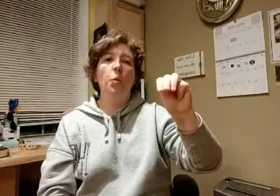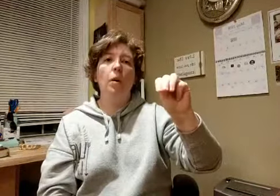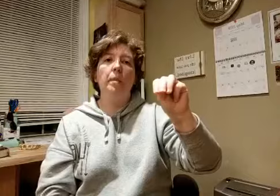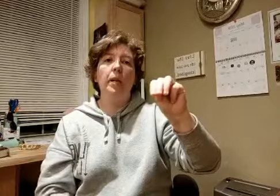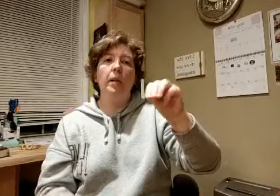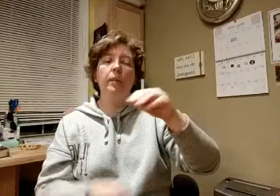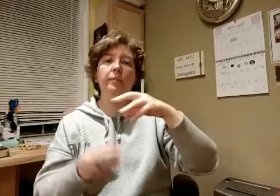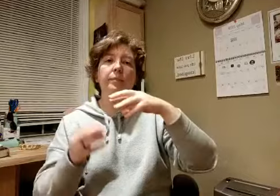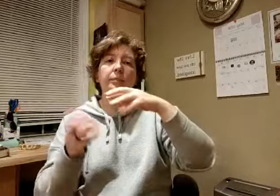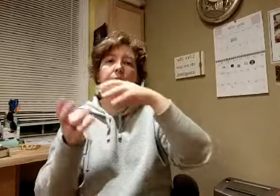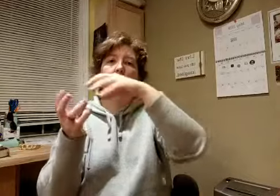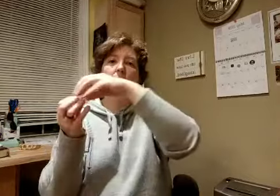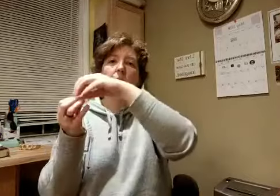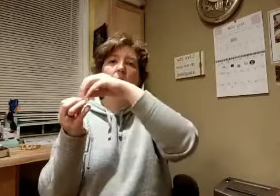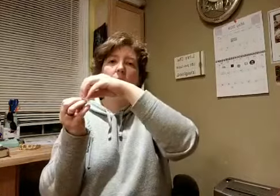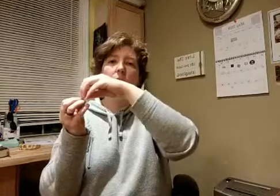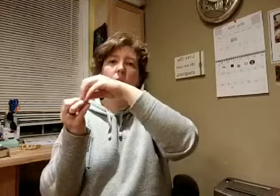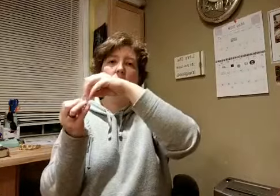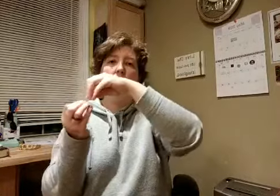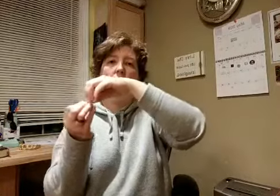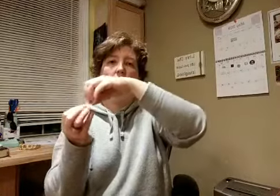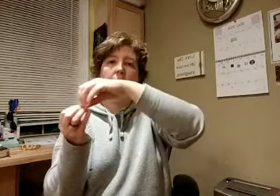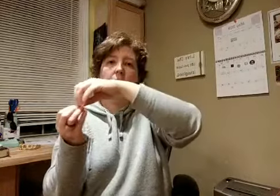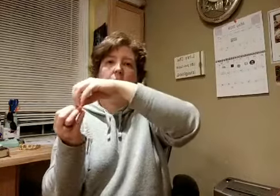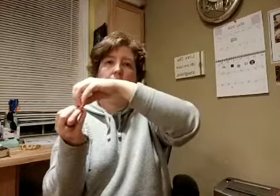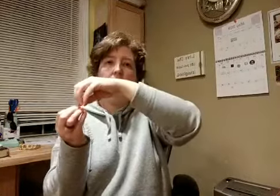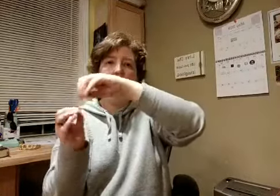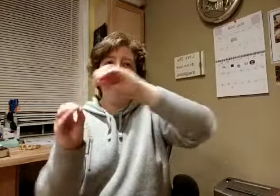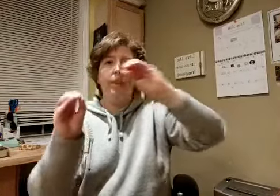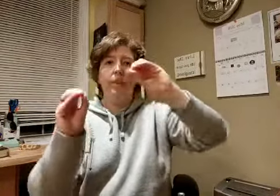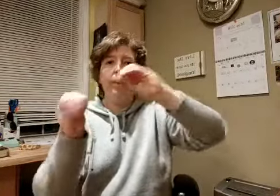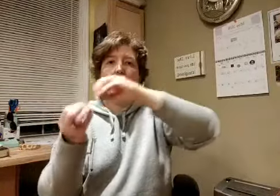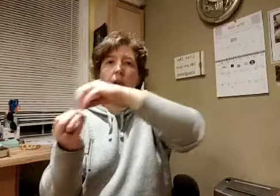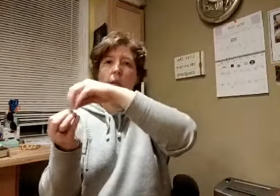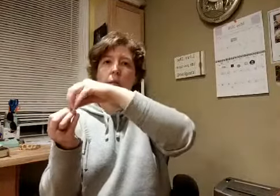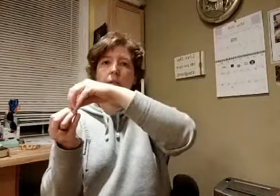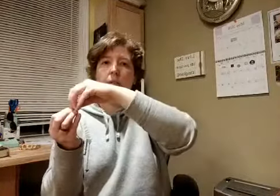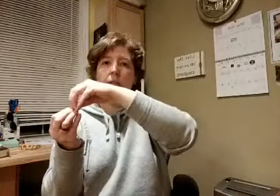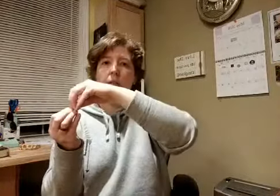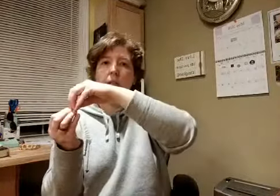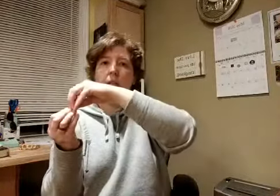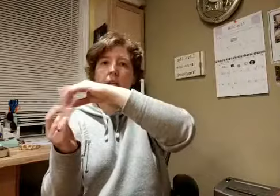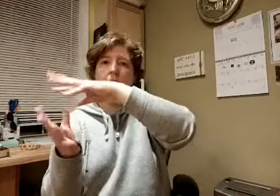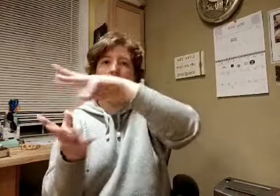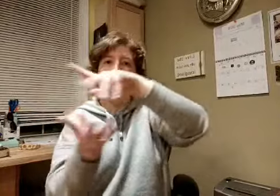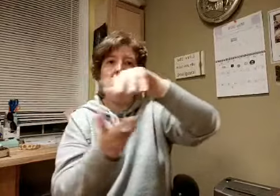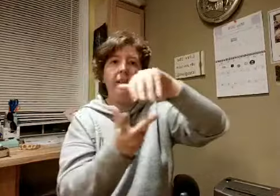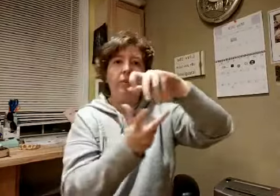Storm. So you start out like O's, you make a